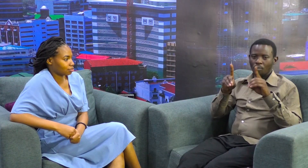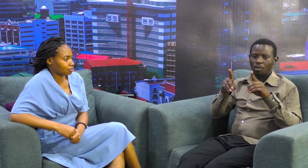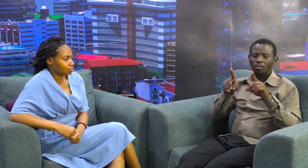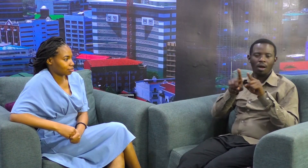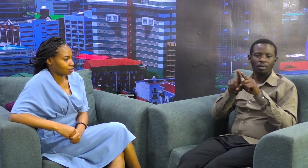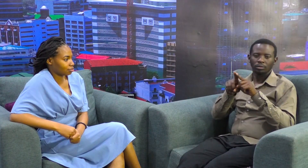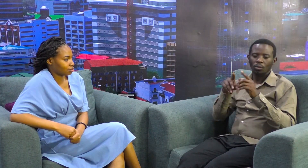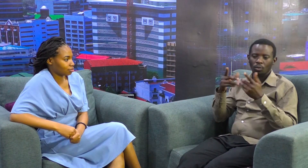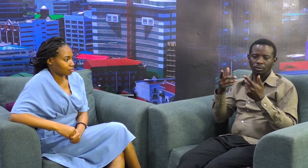have my diploma.